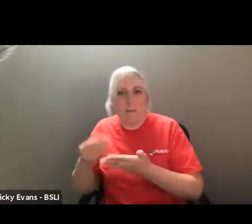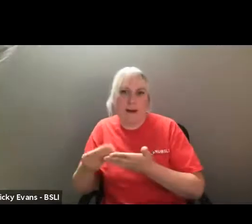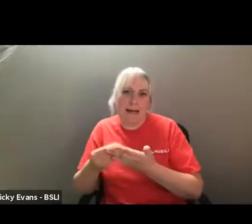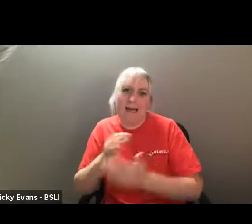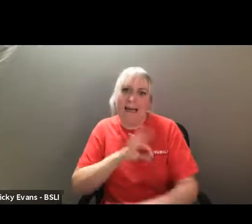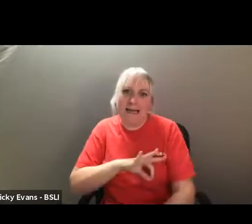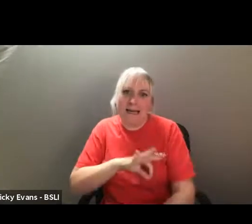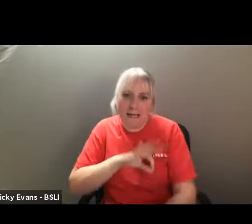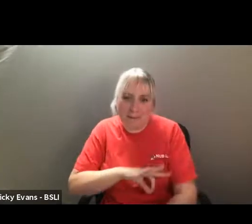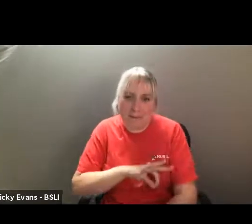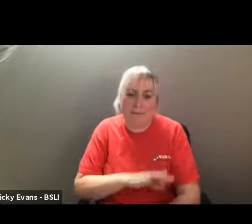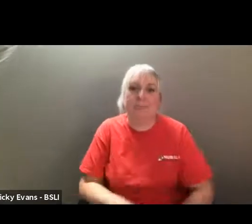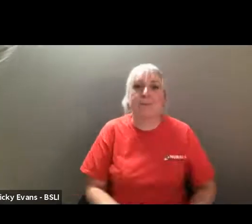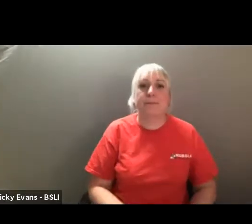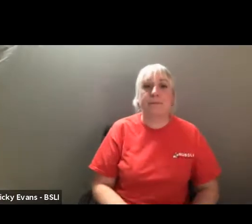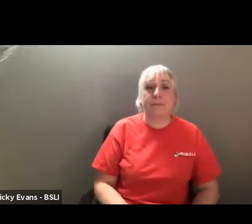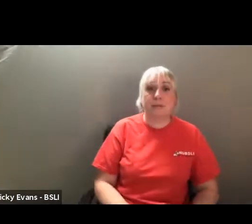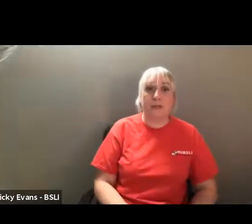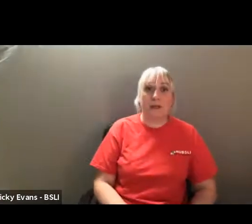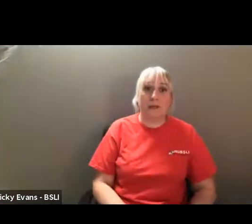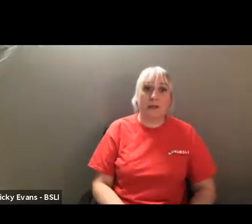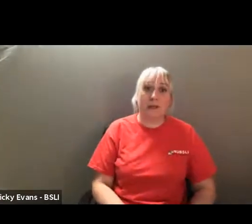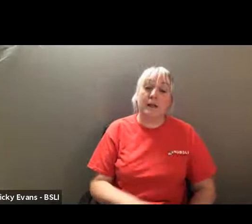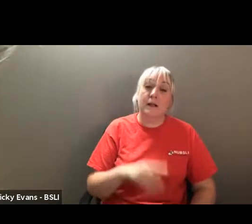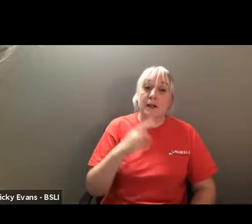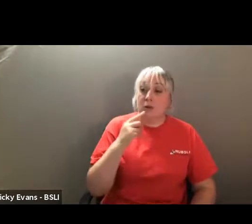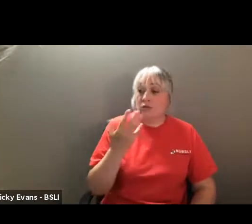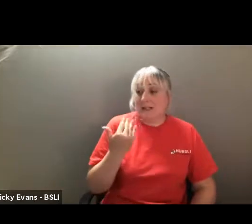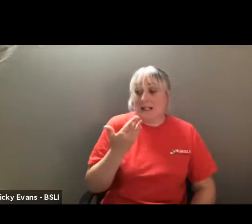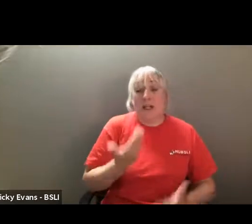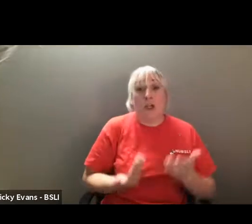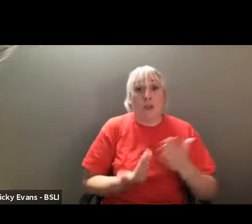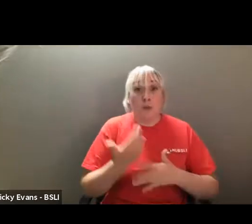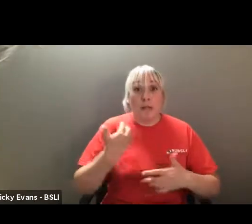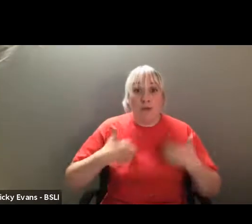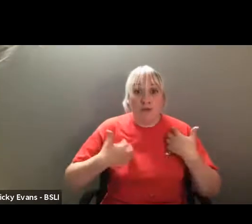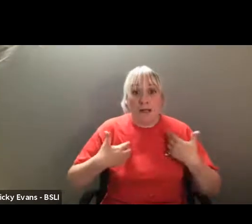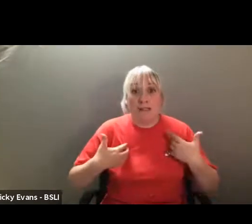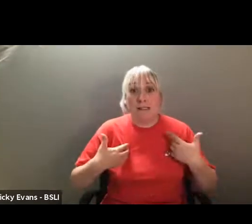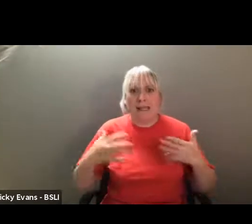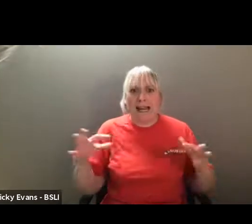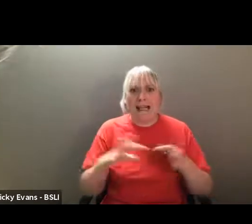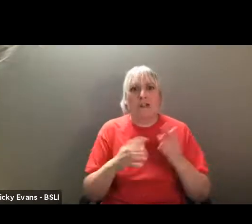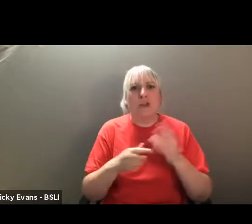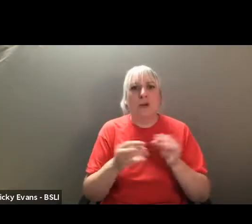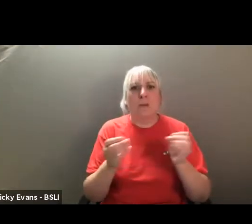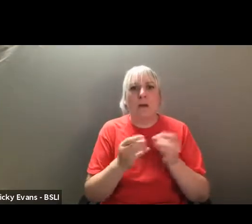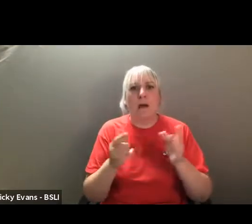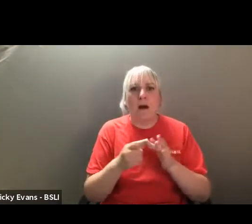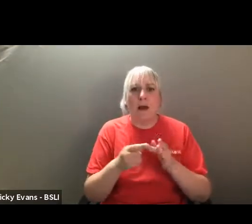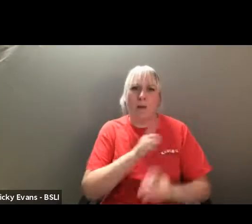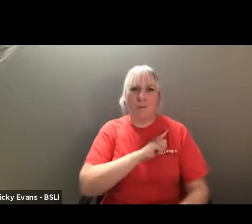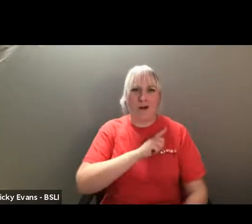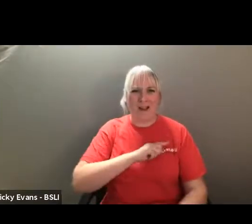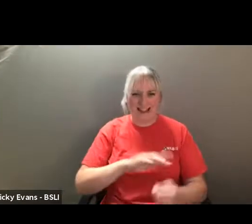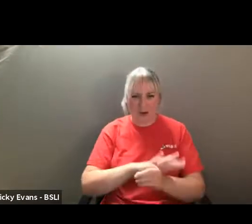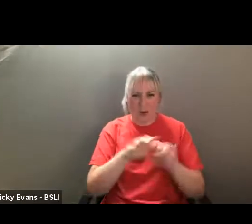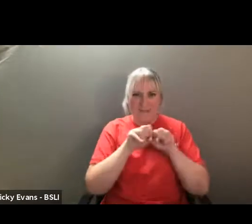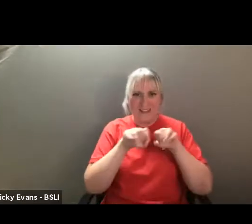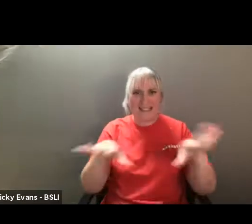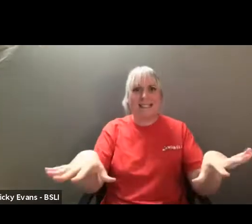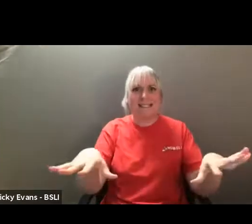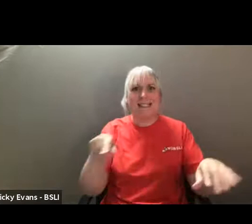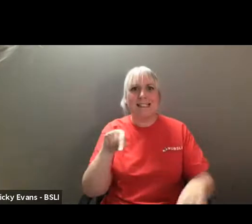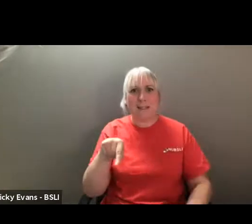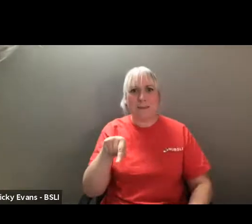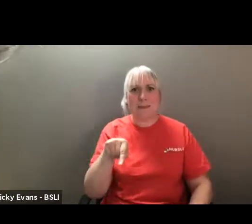but there's been a renewed interest in basic income with the COVID crisis. Because the Canadian